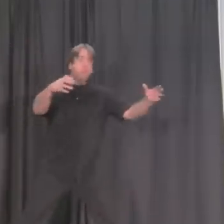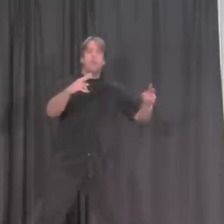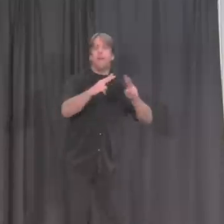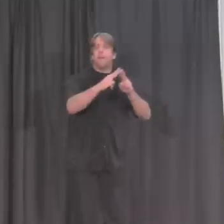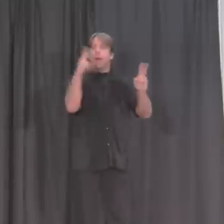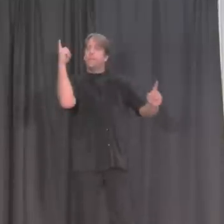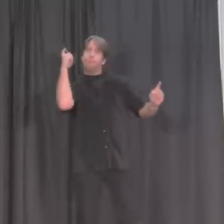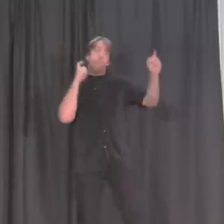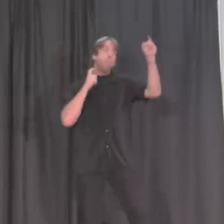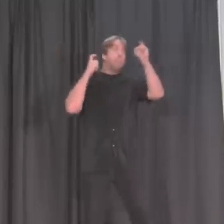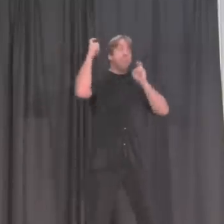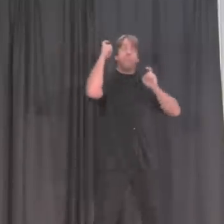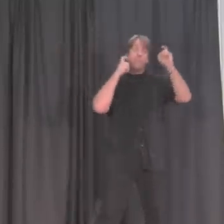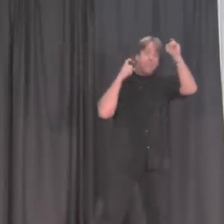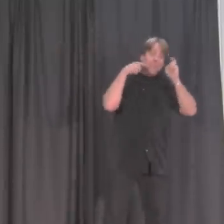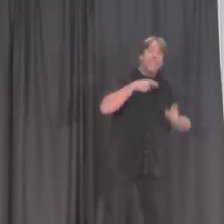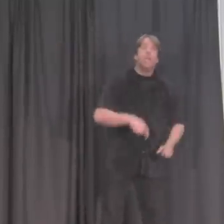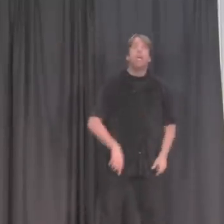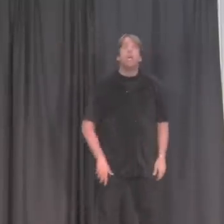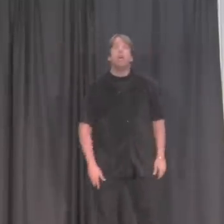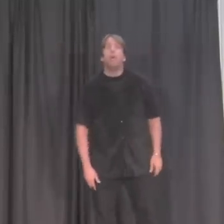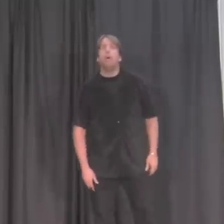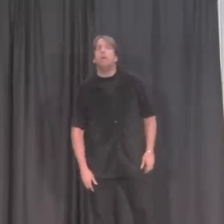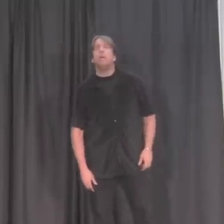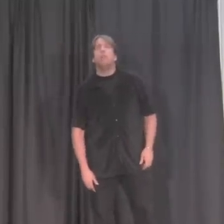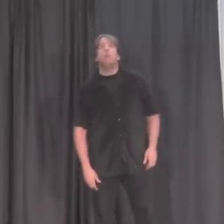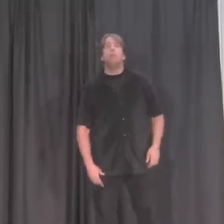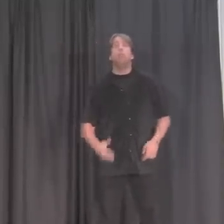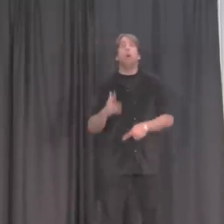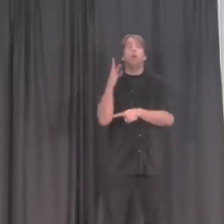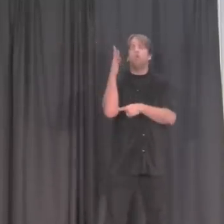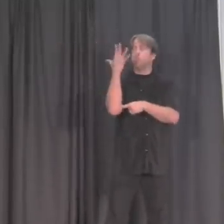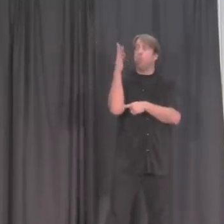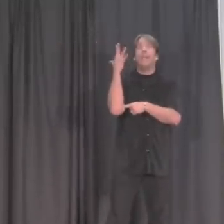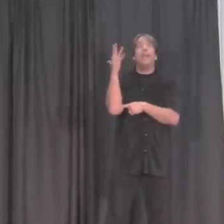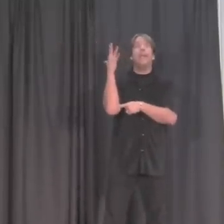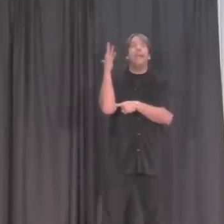Now I noticed something. Girls are very expressive when it comes to sign language.